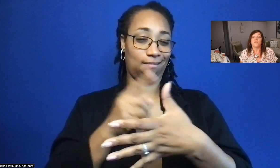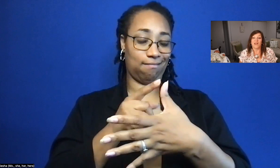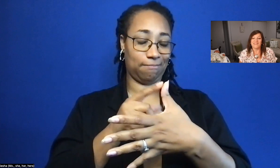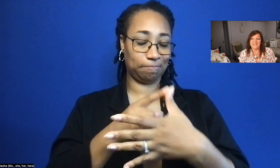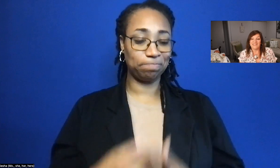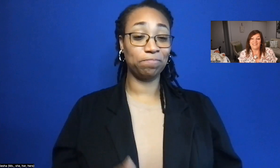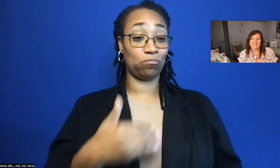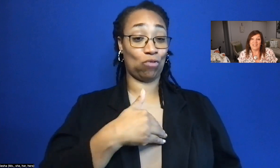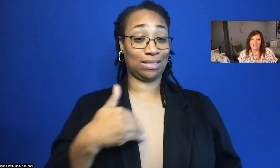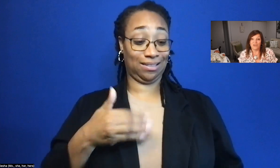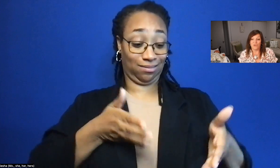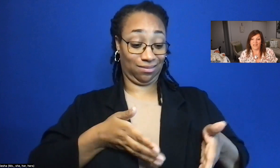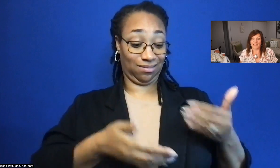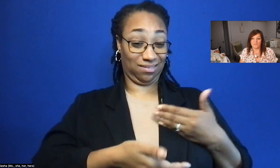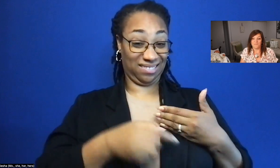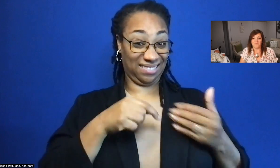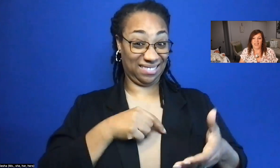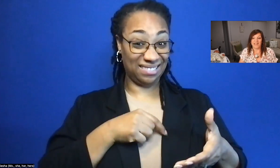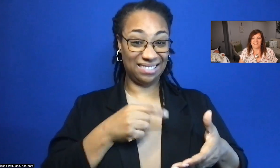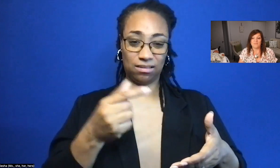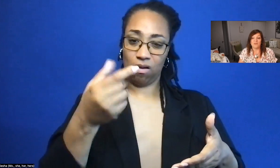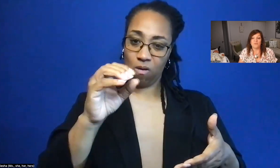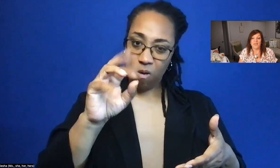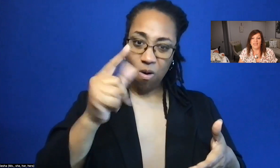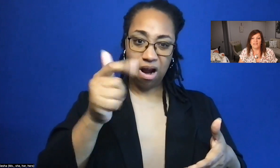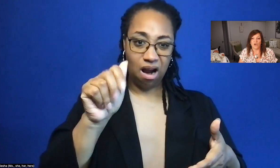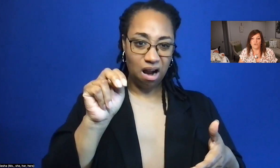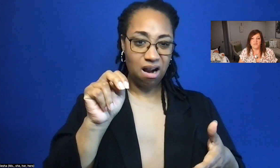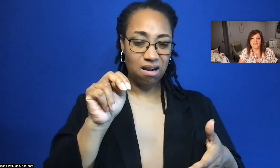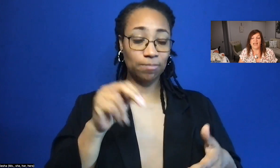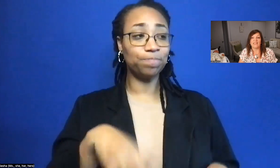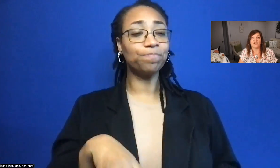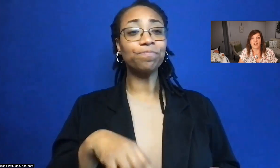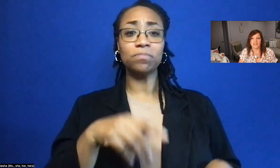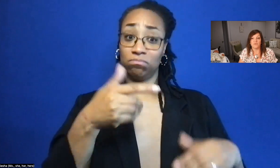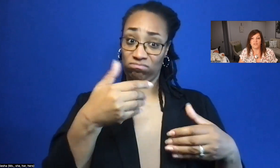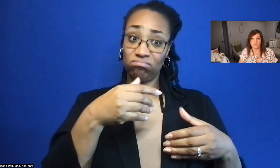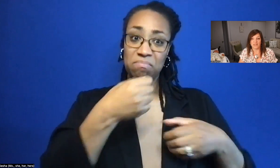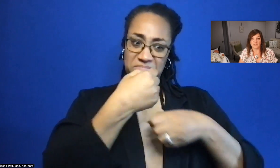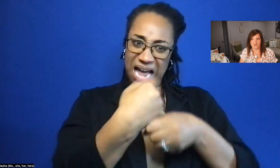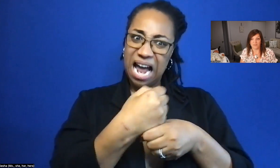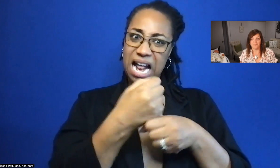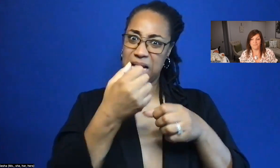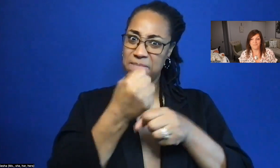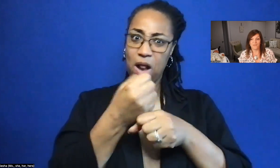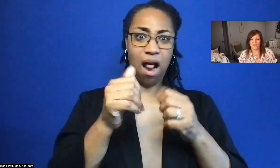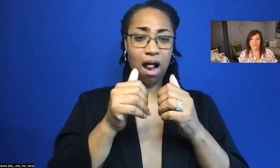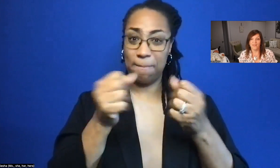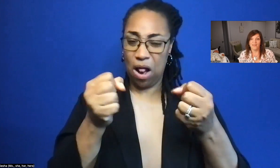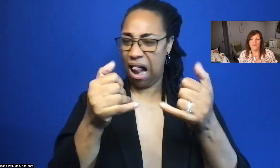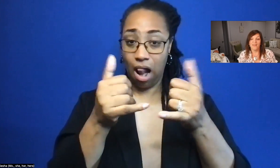The breast is a glandular organ that has milk-making lobes that interact with your bloodstream.